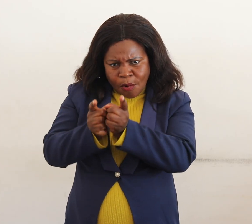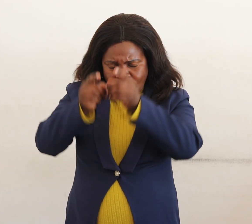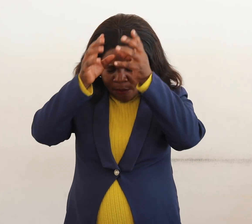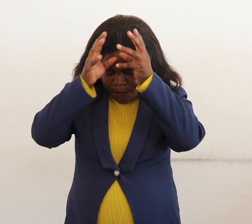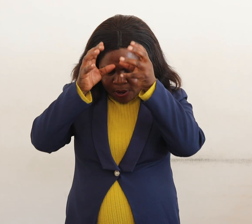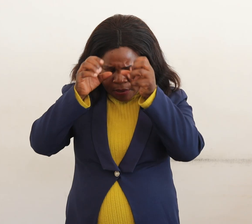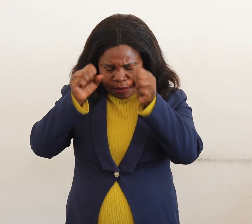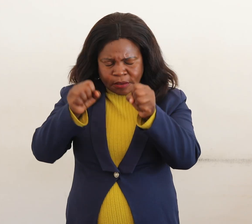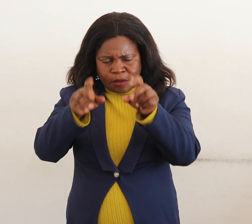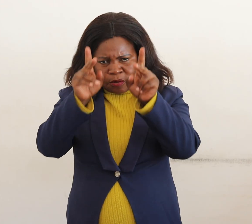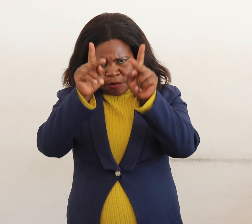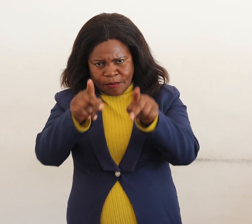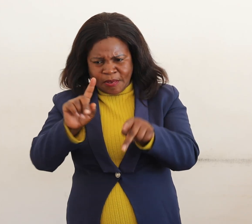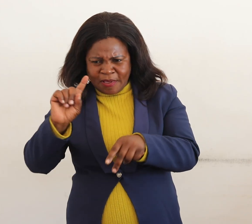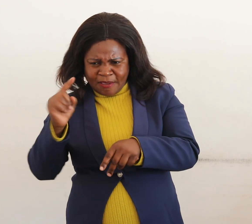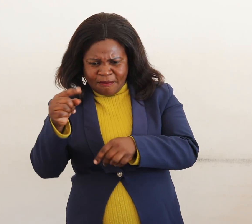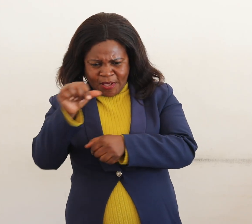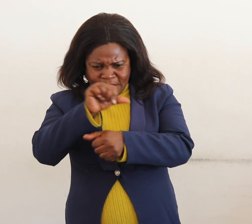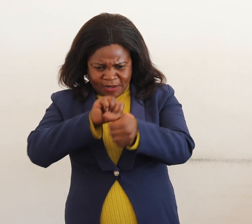of voting.